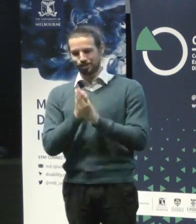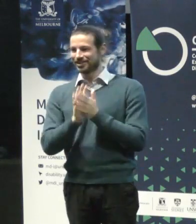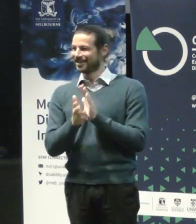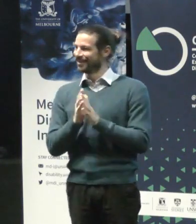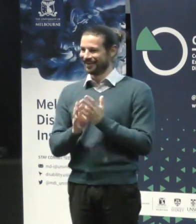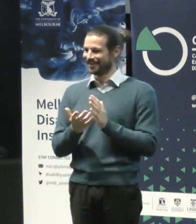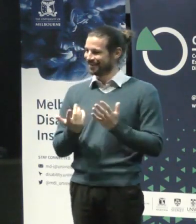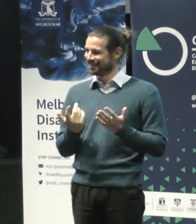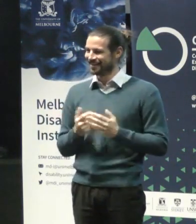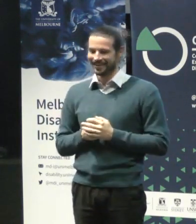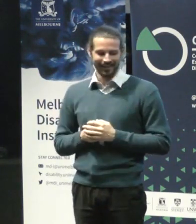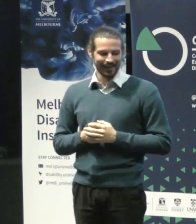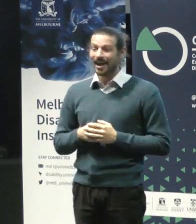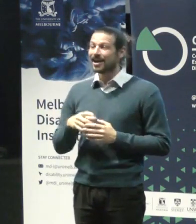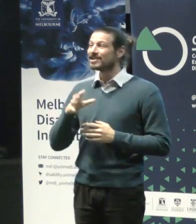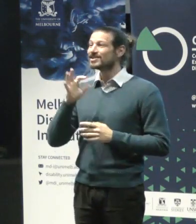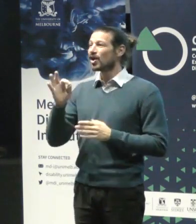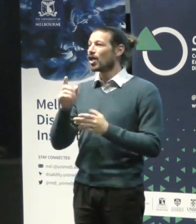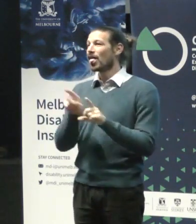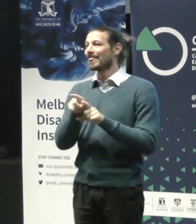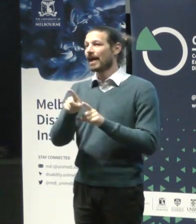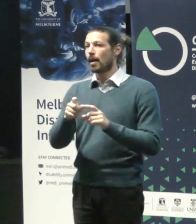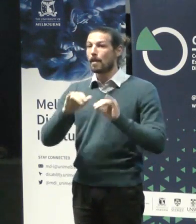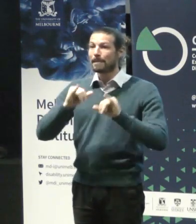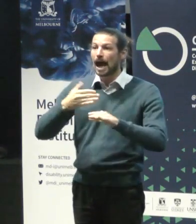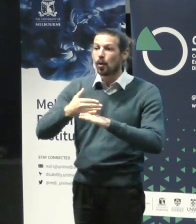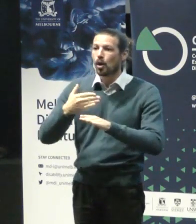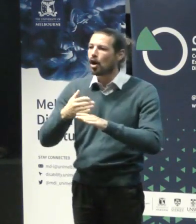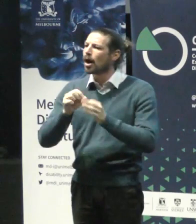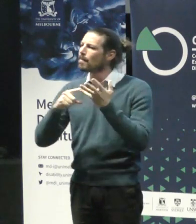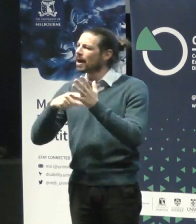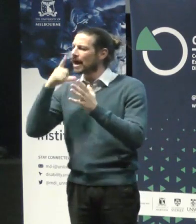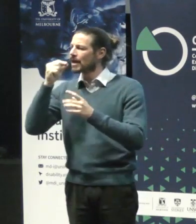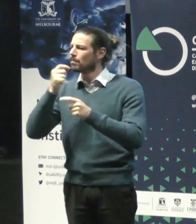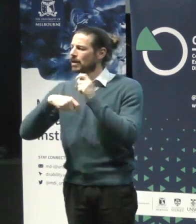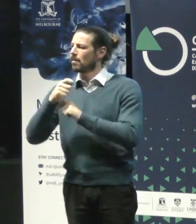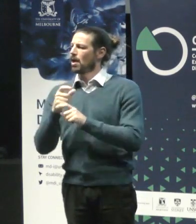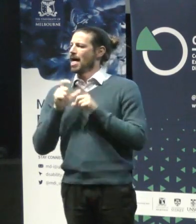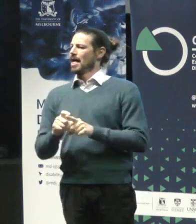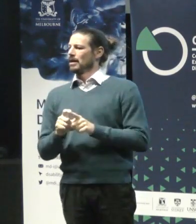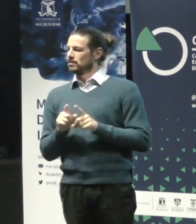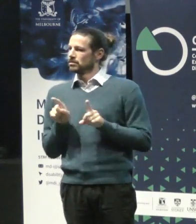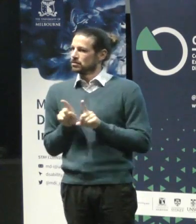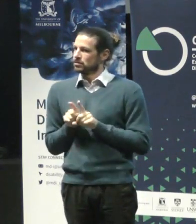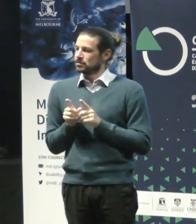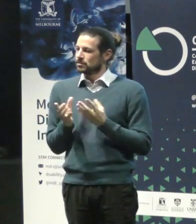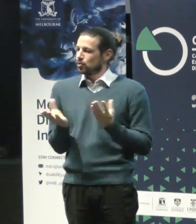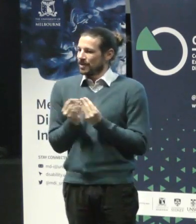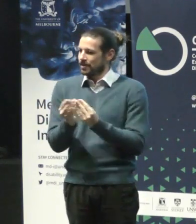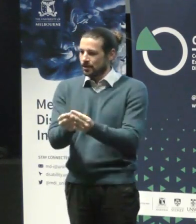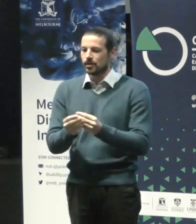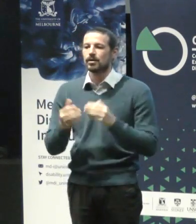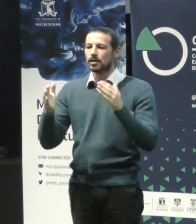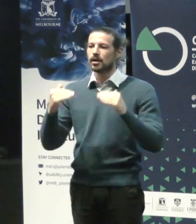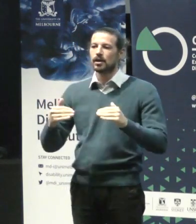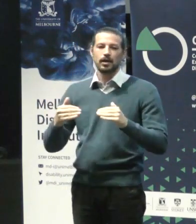And so it's not necessarily you do anything wrong, it's just it's difficult to be with people. So, procedural. This is a person who lies about